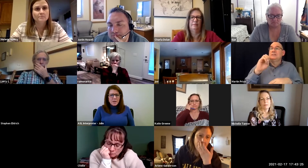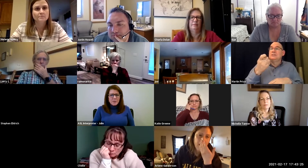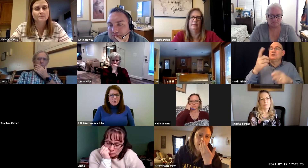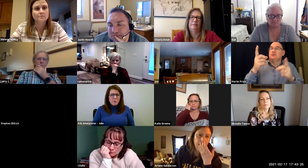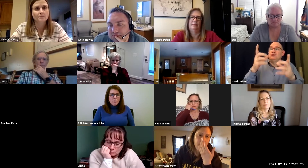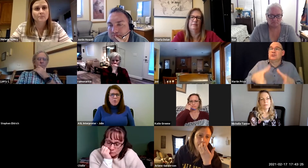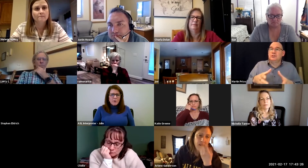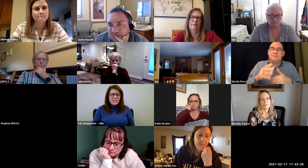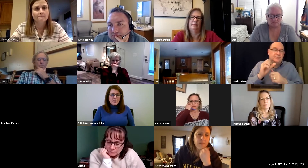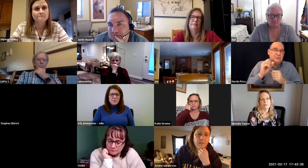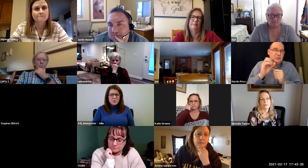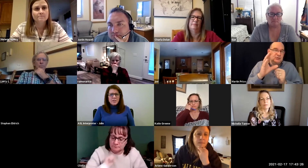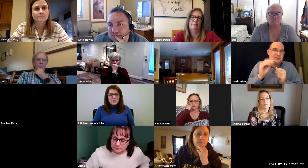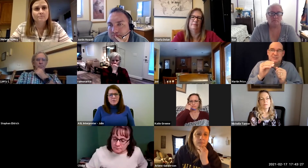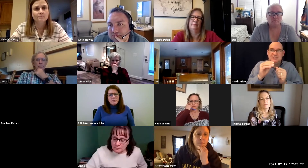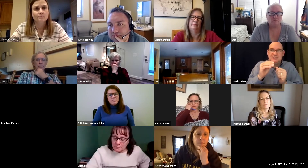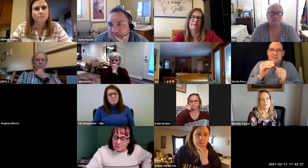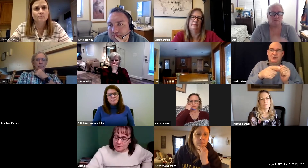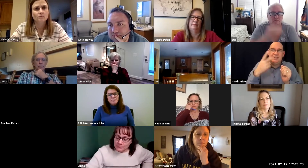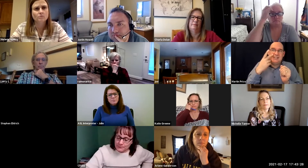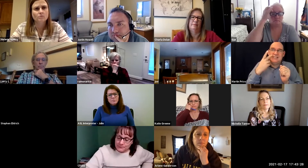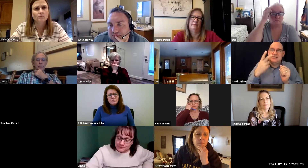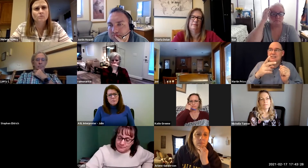by the director or executive director.